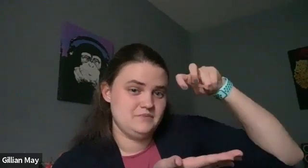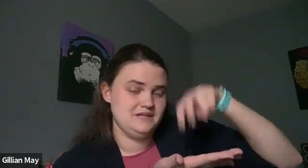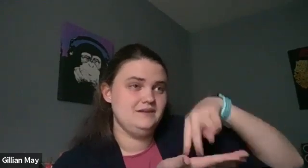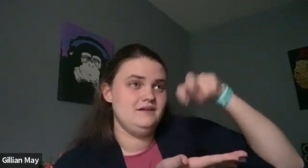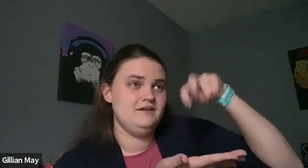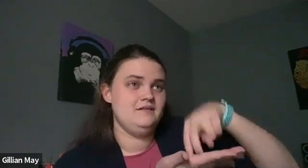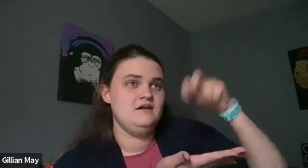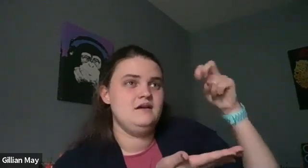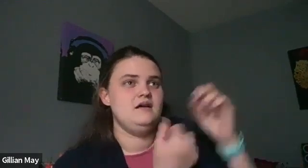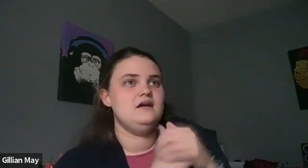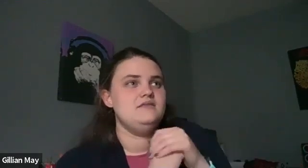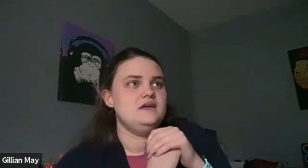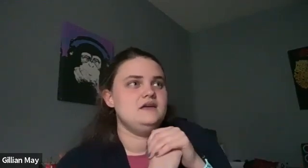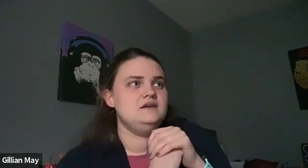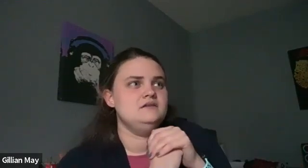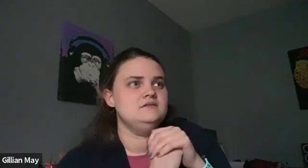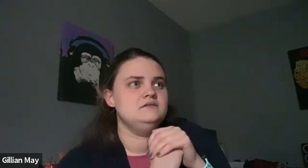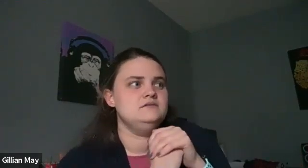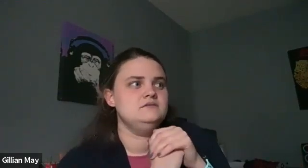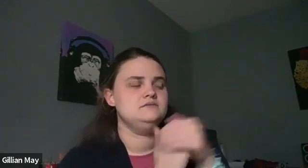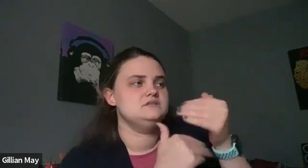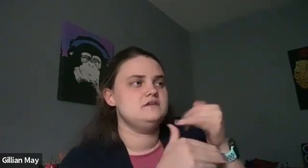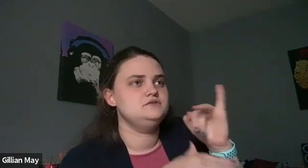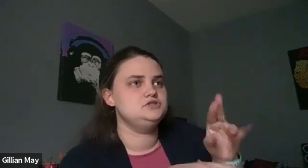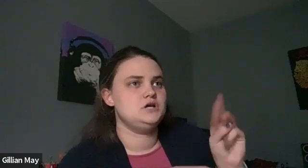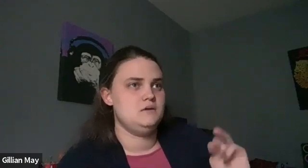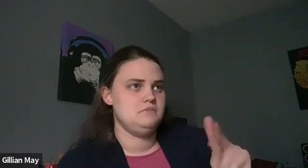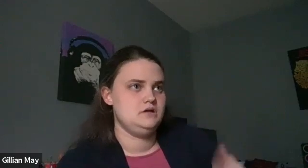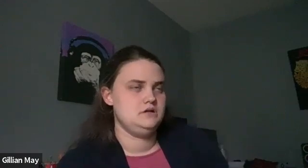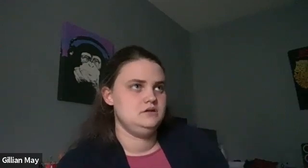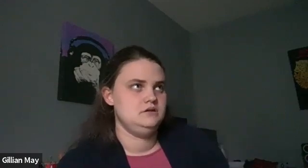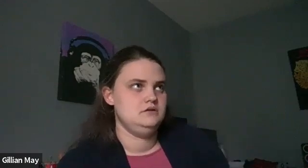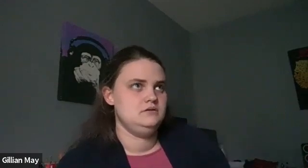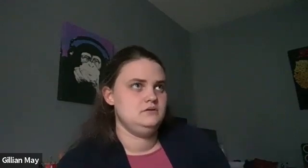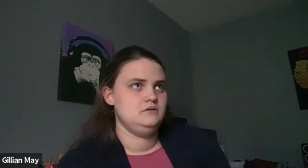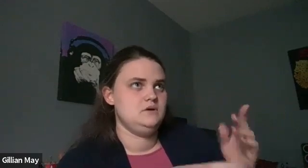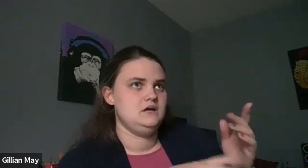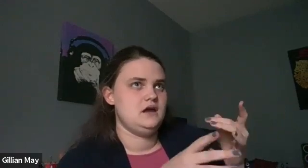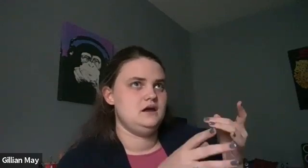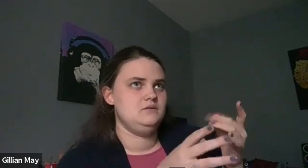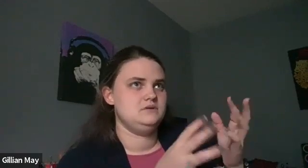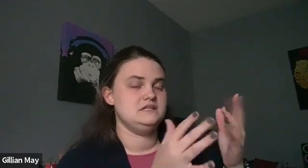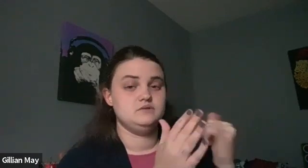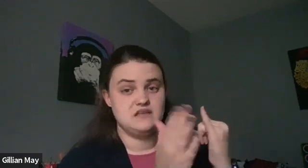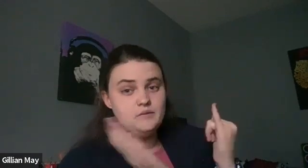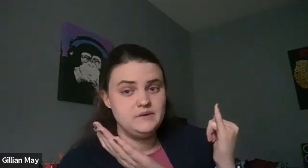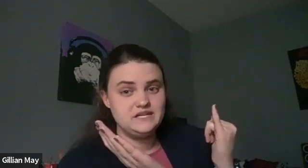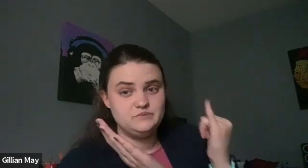Jumping. And then after jump, we had, was that when we